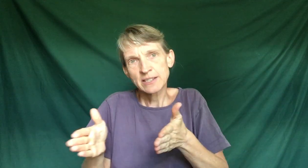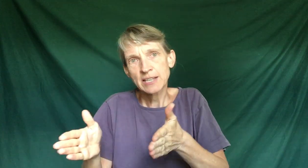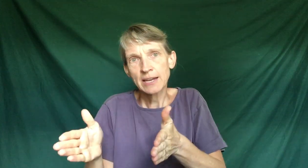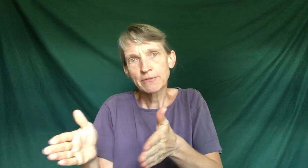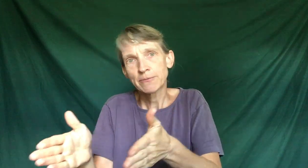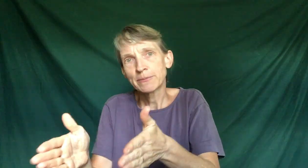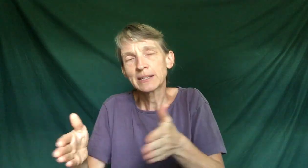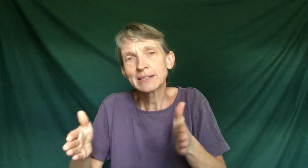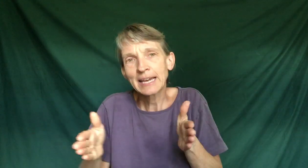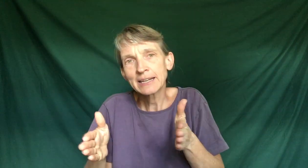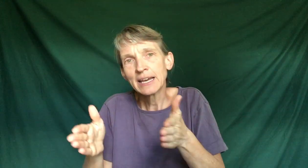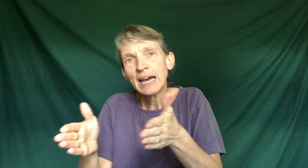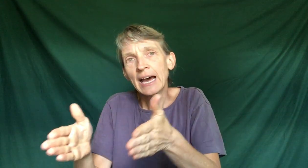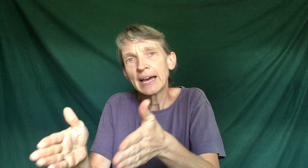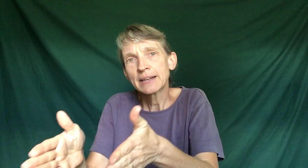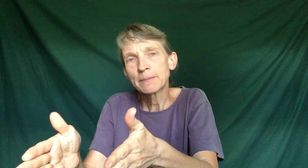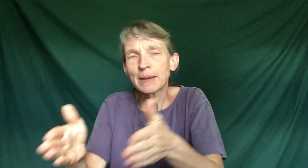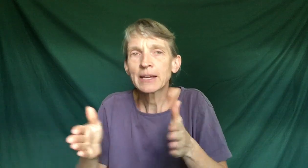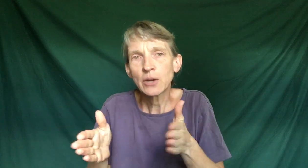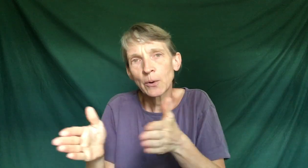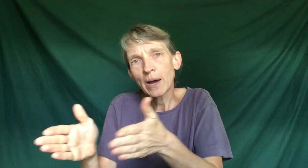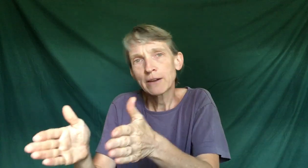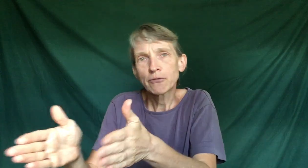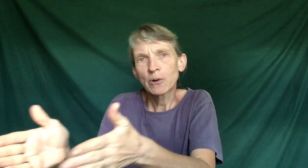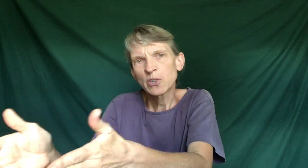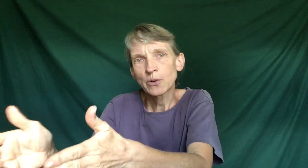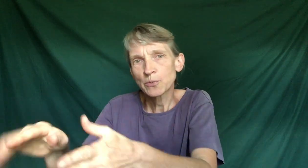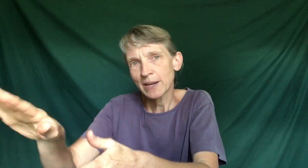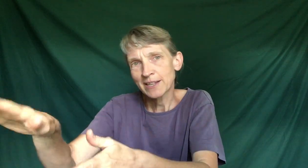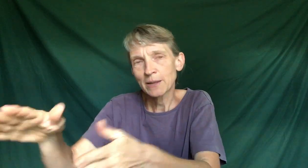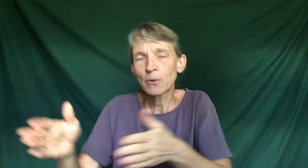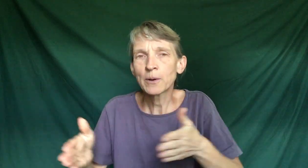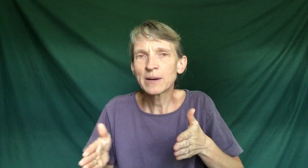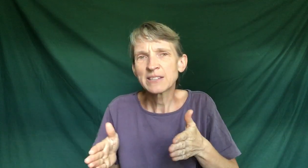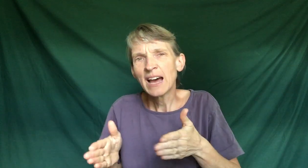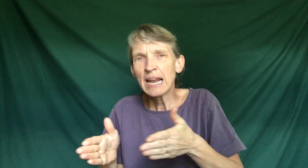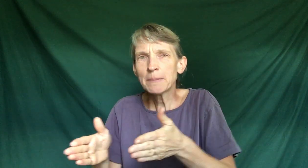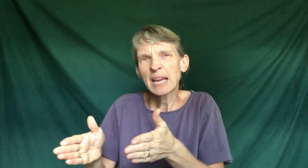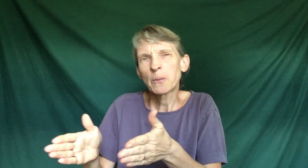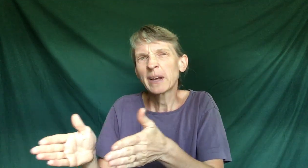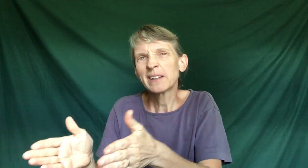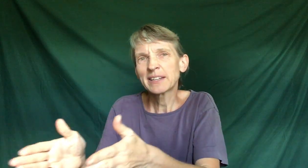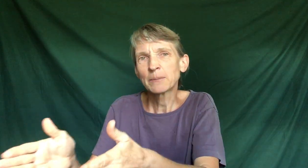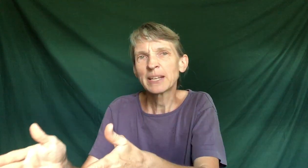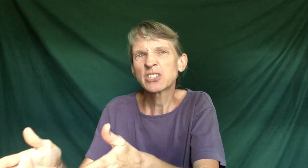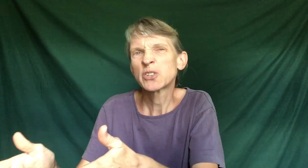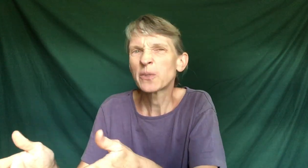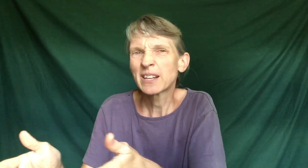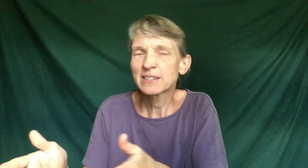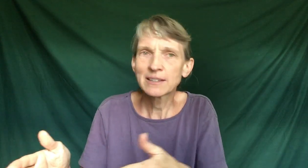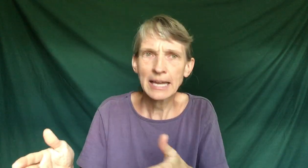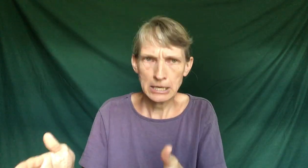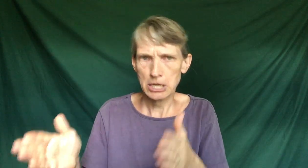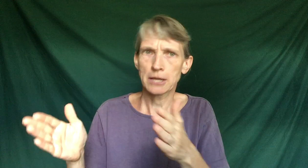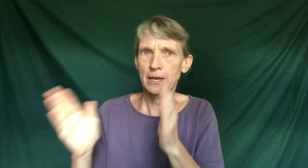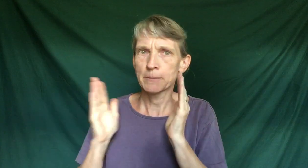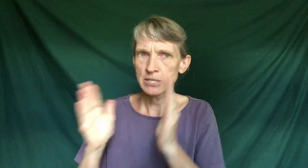the side of the lane and make it go kind of forward towards where I said the boy was. Then make it wiggle a little bit to show that it's a lane and not like a busy